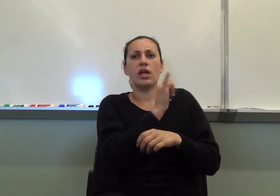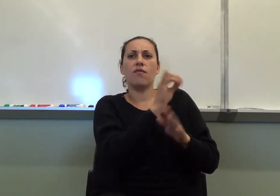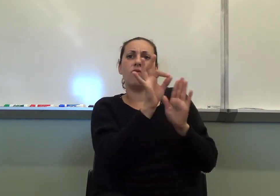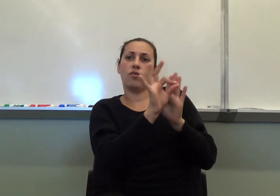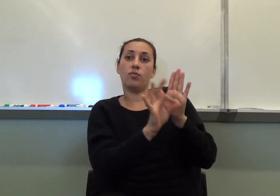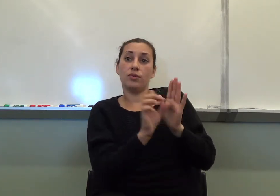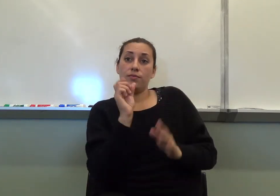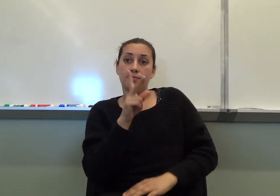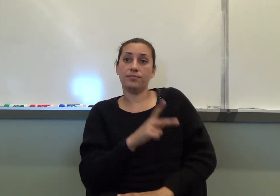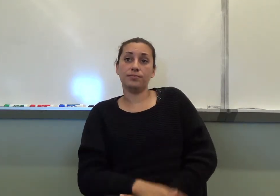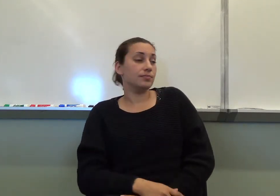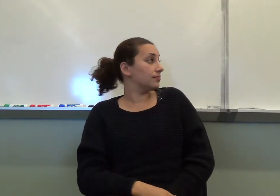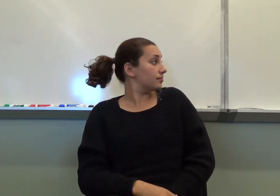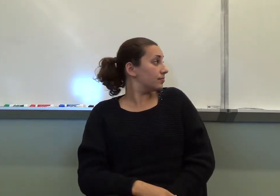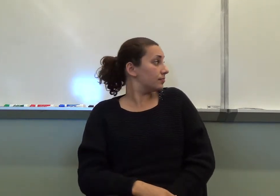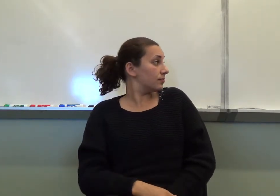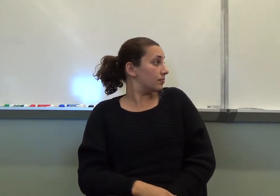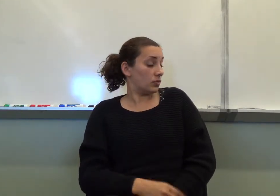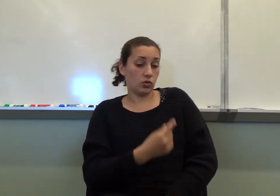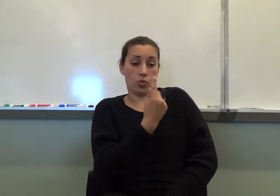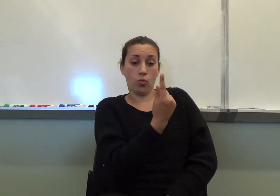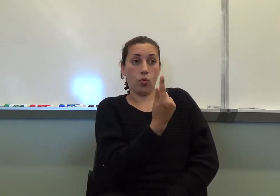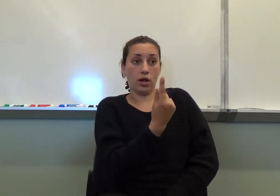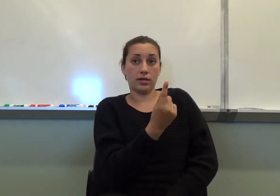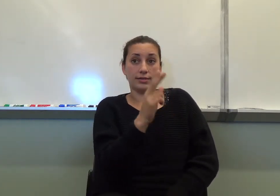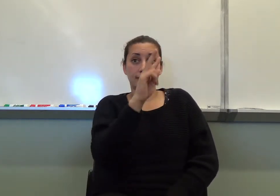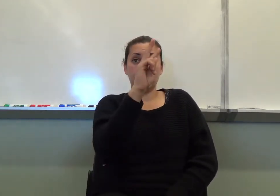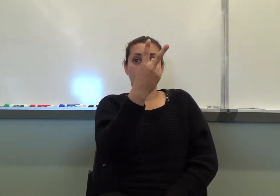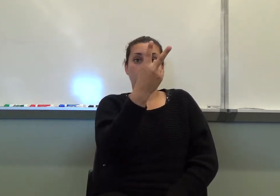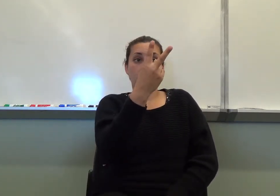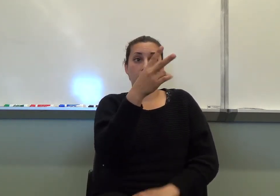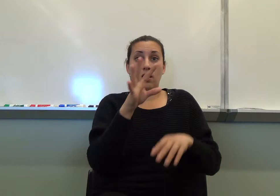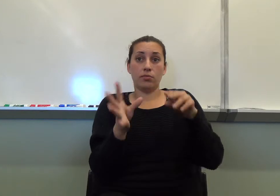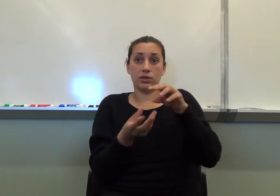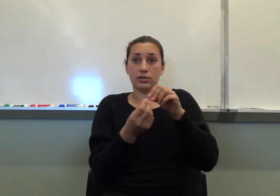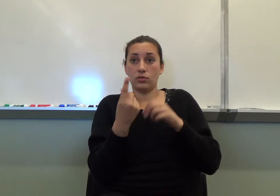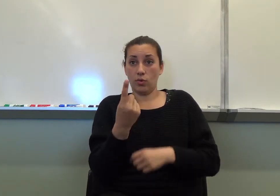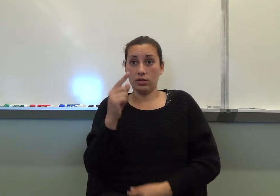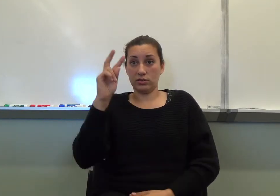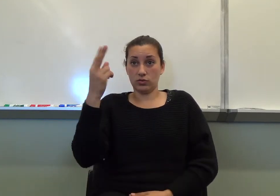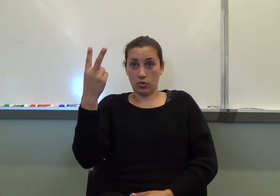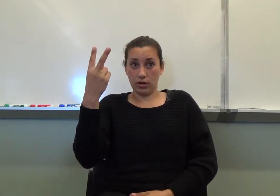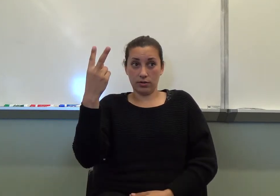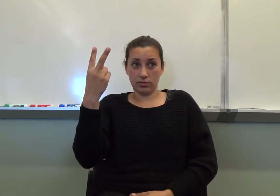happens. I'm going to square 1, add it to the square of 1. And that's got to be c squared.